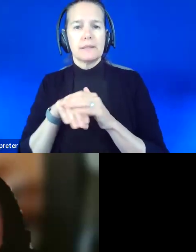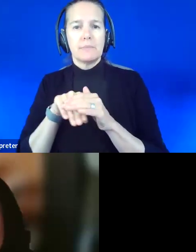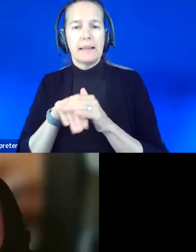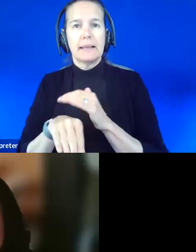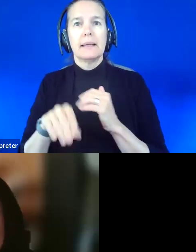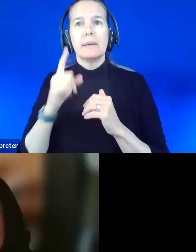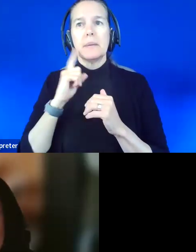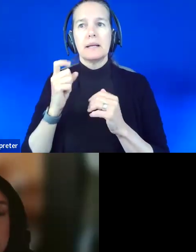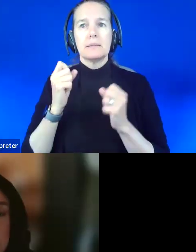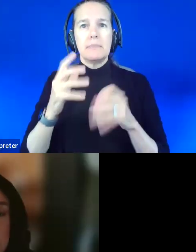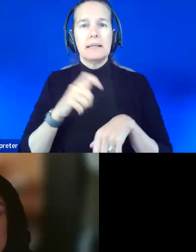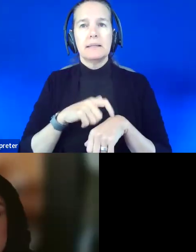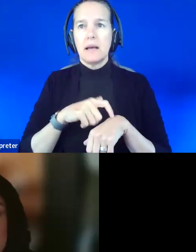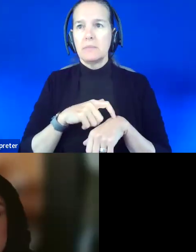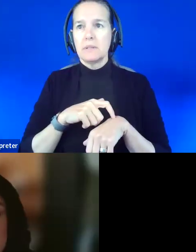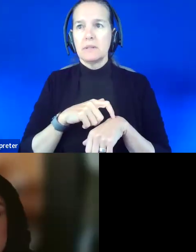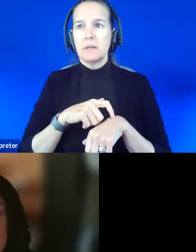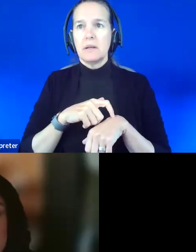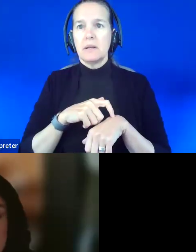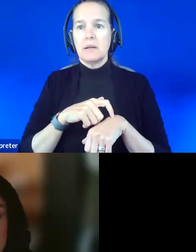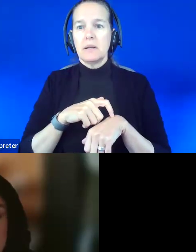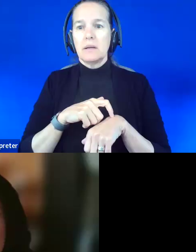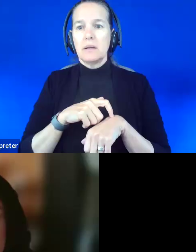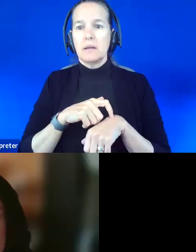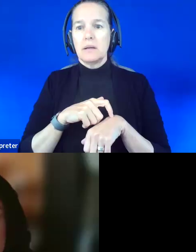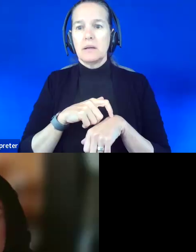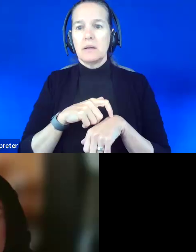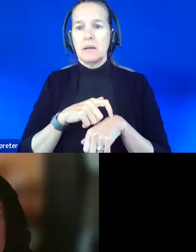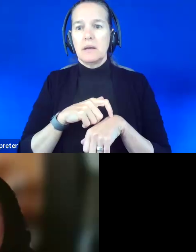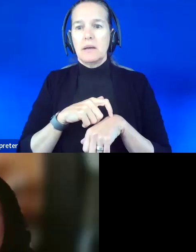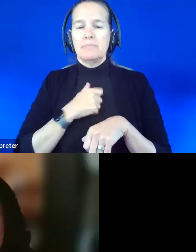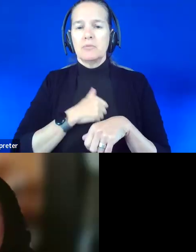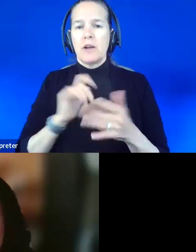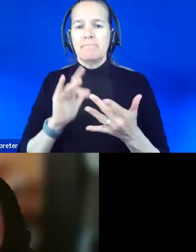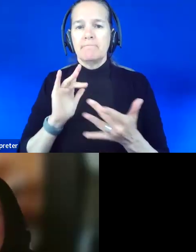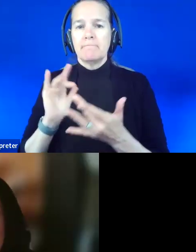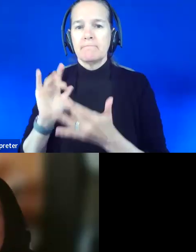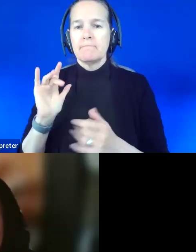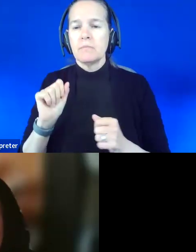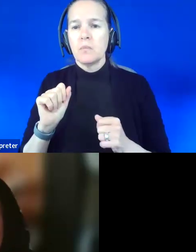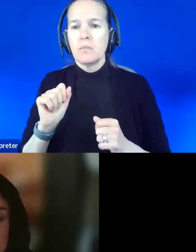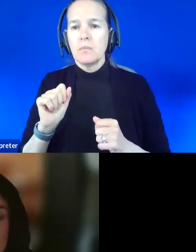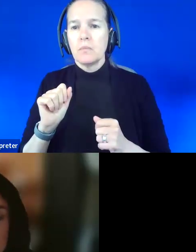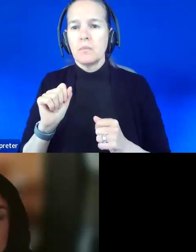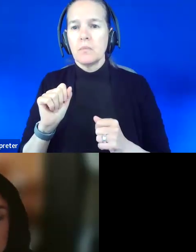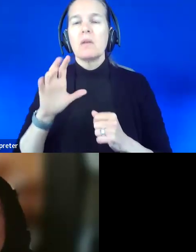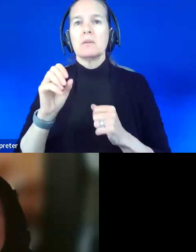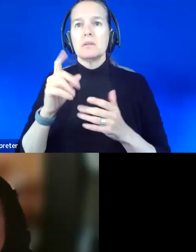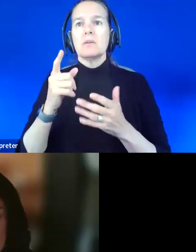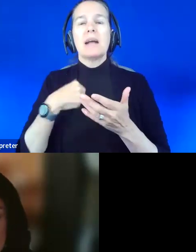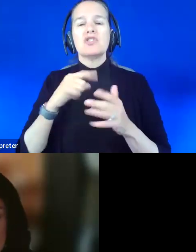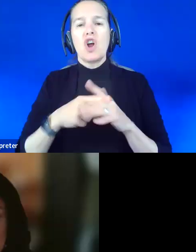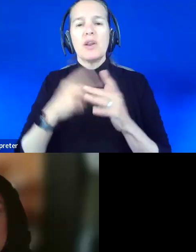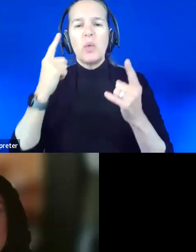the event and tech that's being created is not. So I started to kind of think about all those